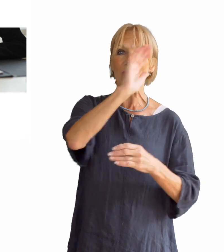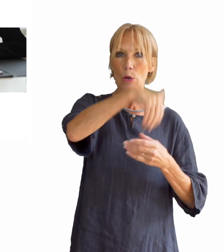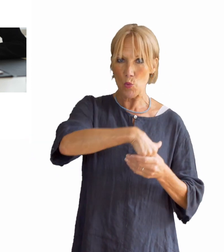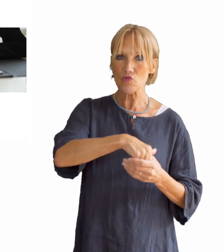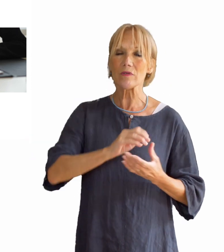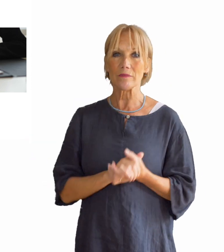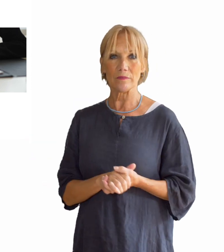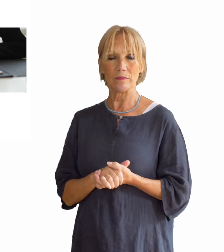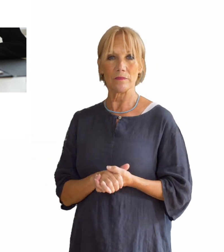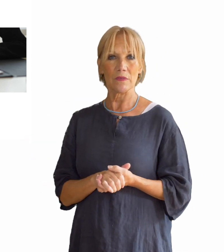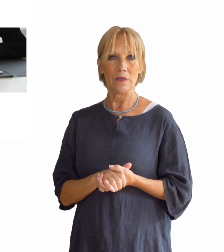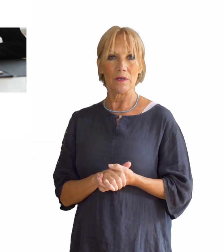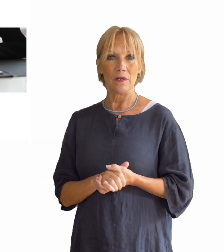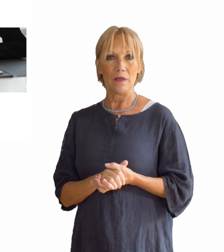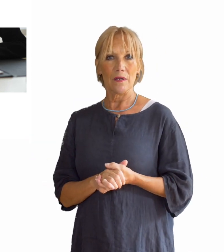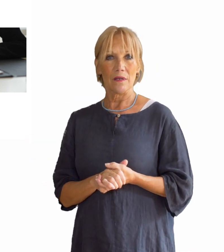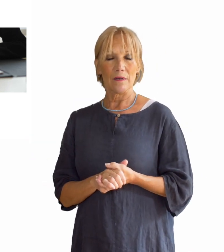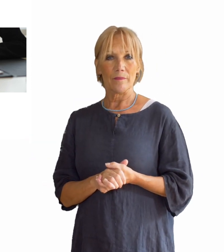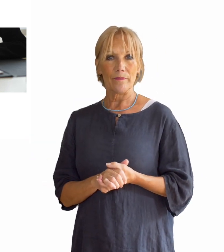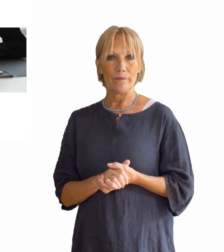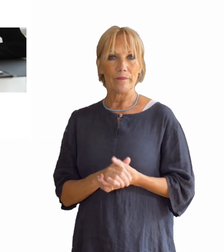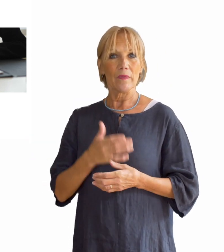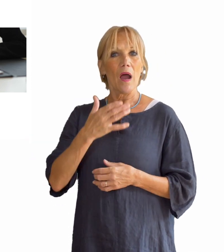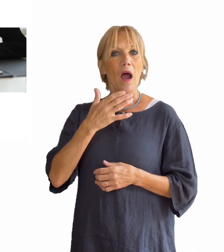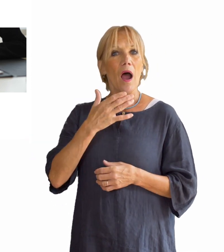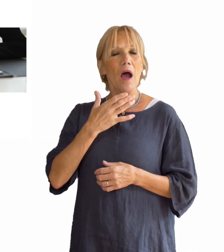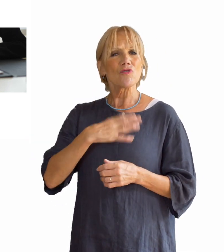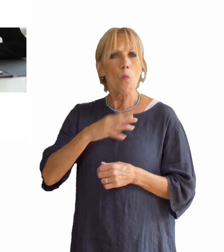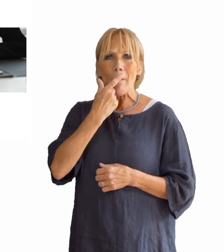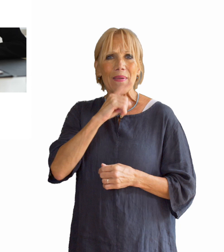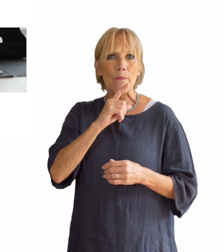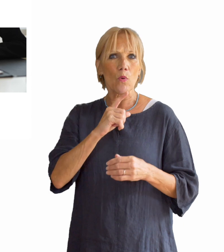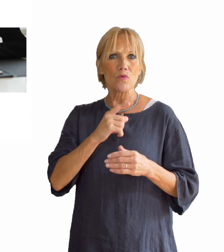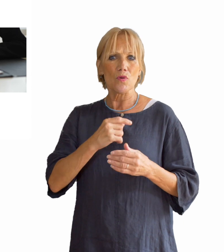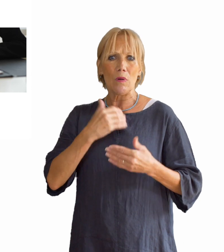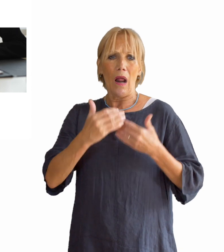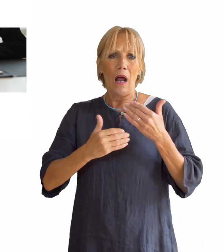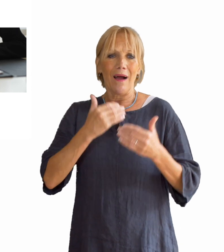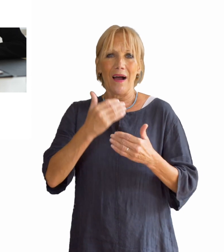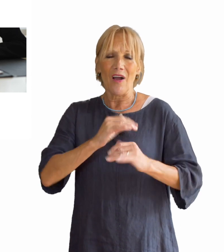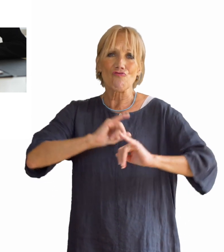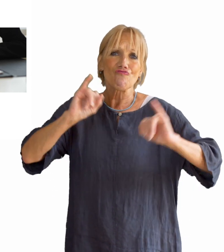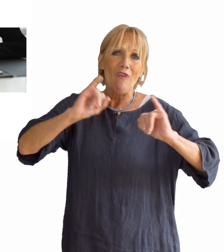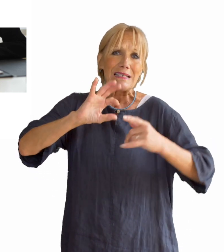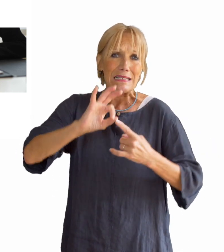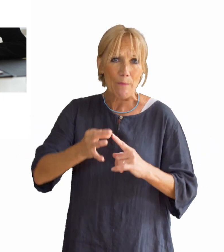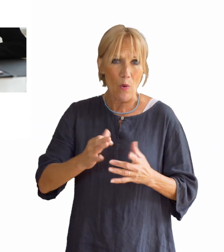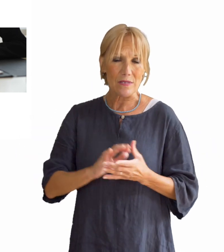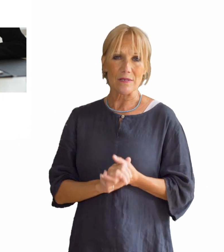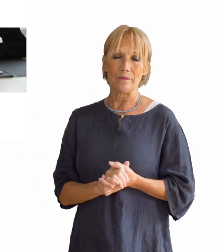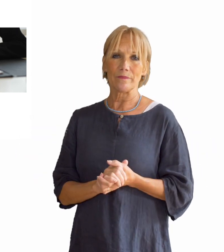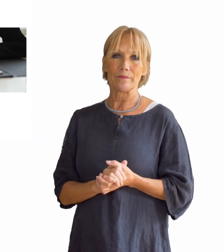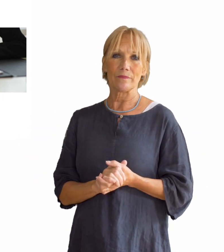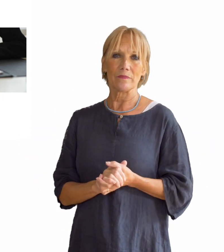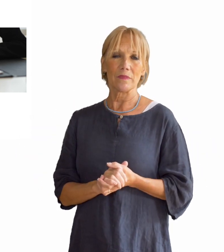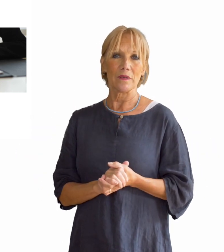of the needs and benefits of social inclusion. Of particular importance is preventing and delaying people from reaching crisis point in their